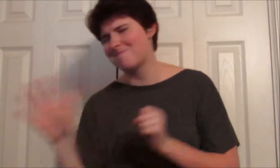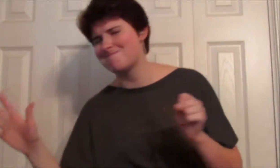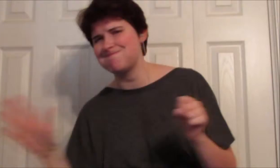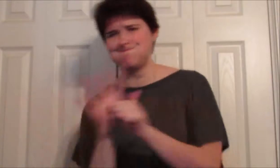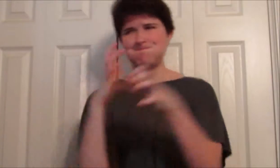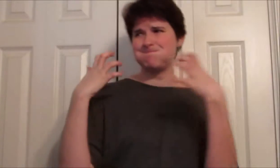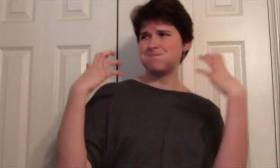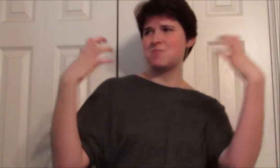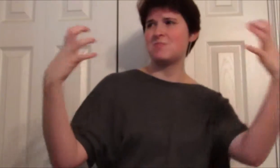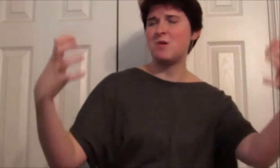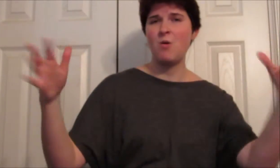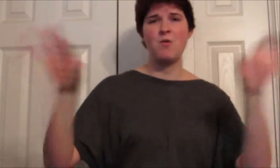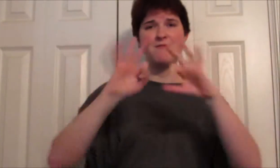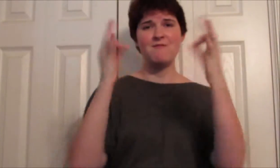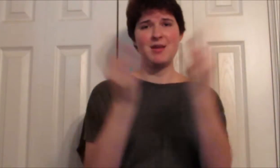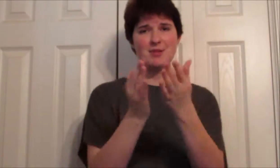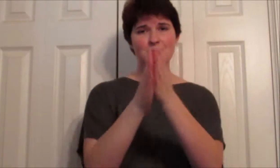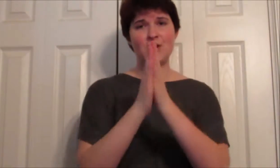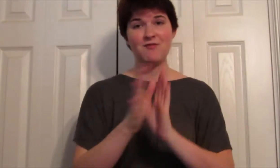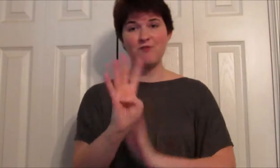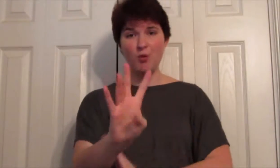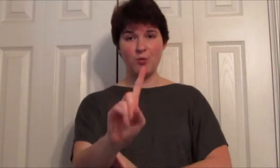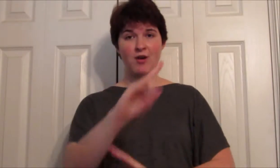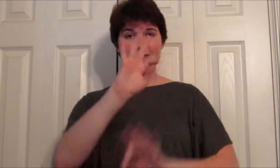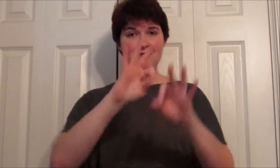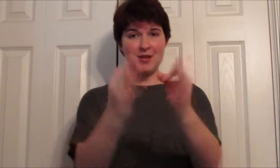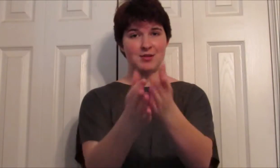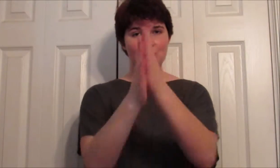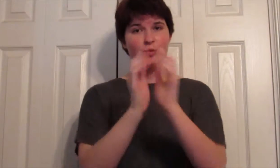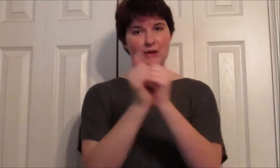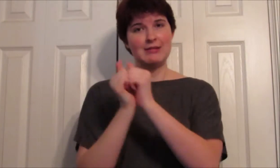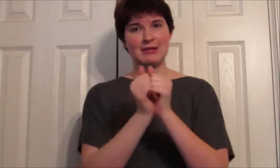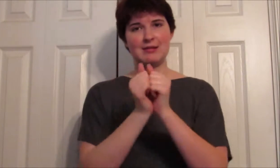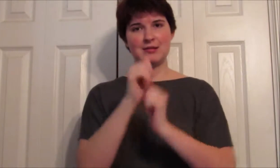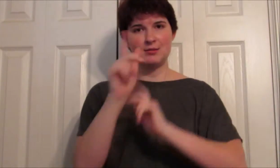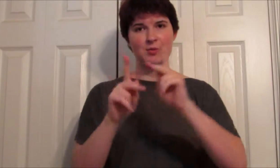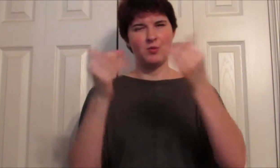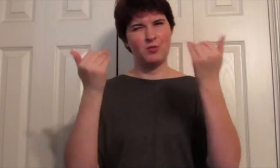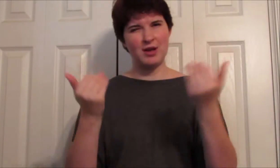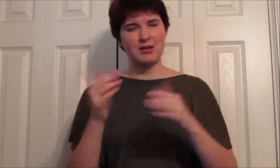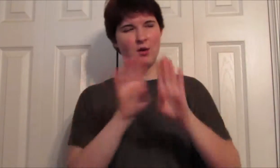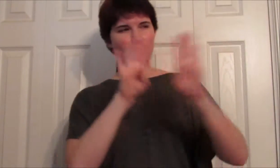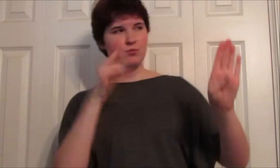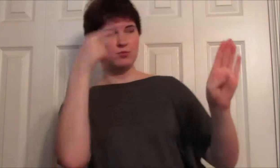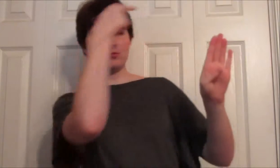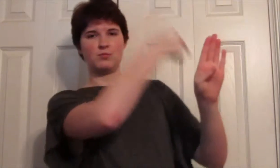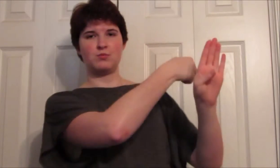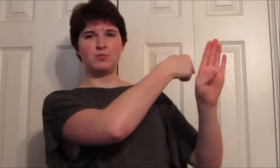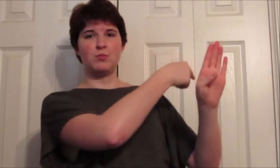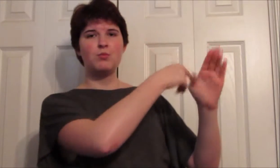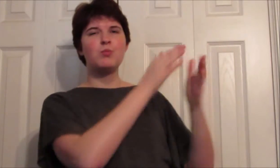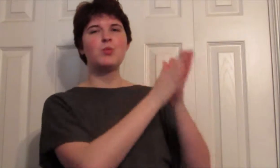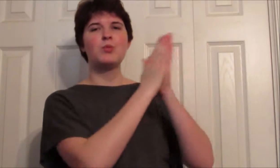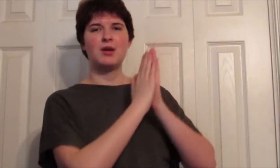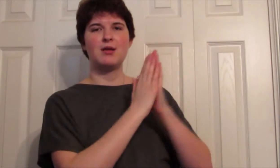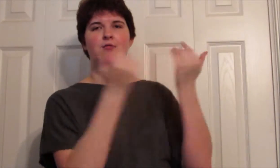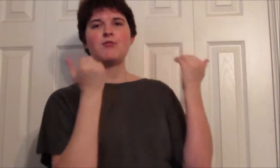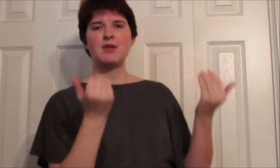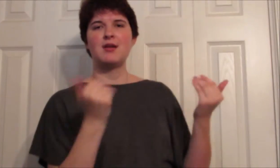with families praying. 41 families prayed together this Wednesday evening. There are people right now on the other side of this wall praying right now for